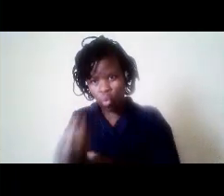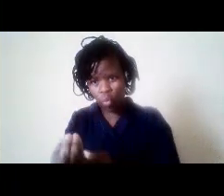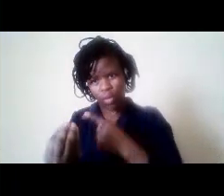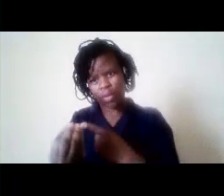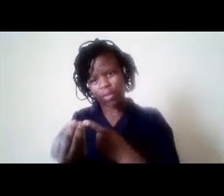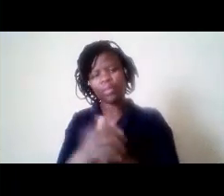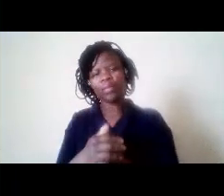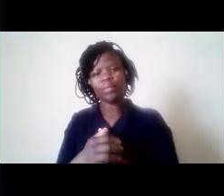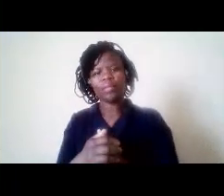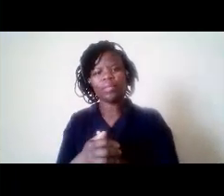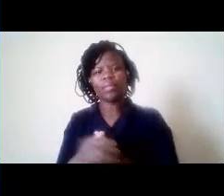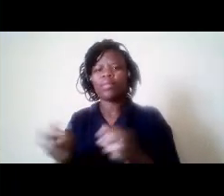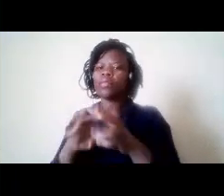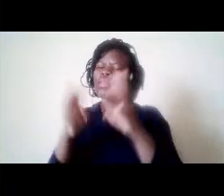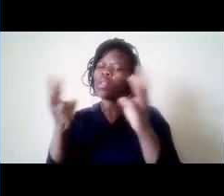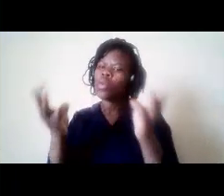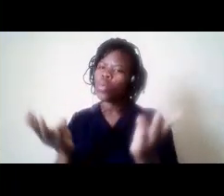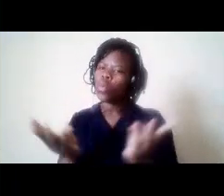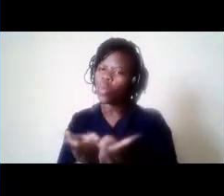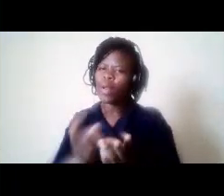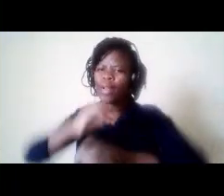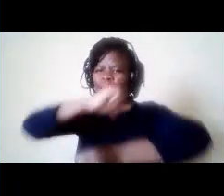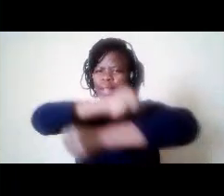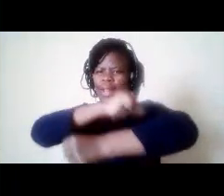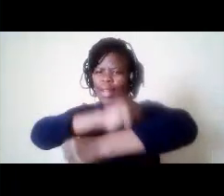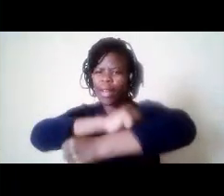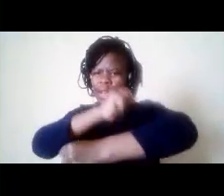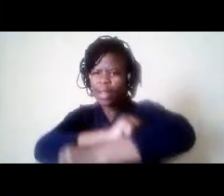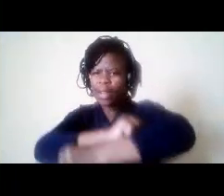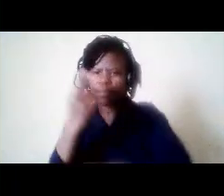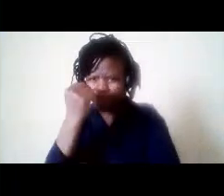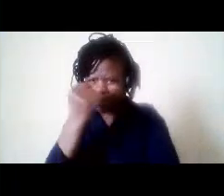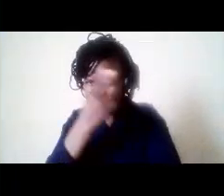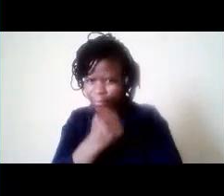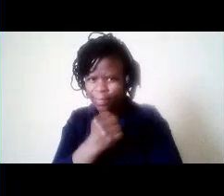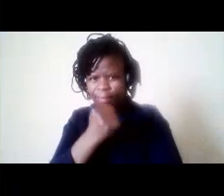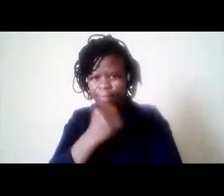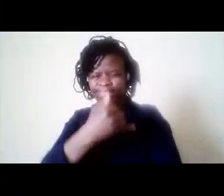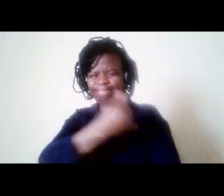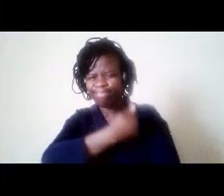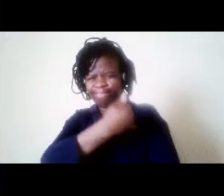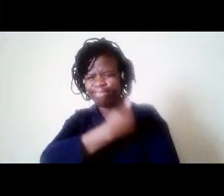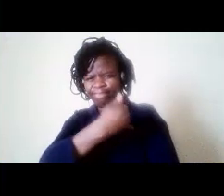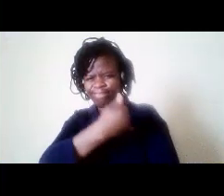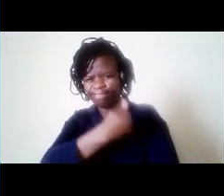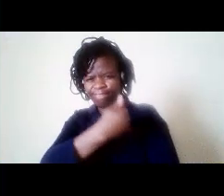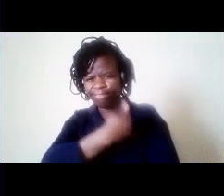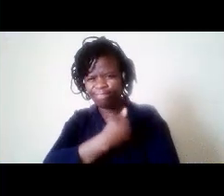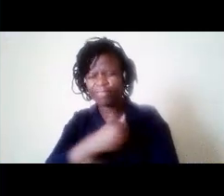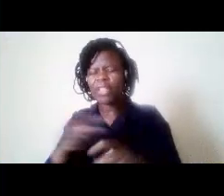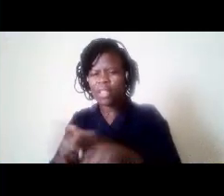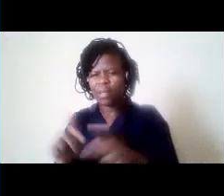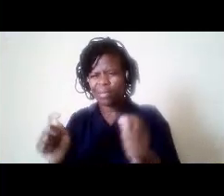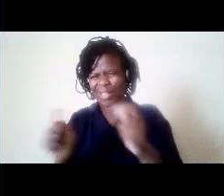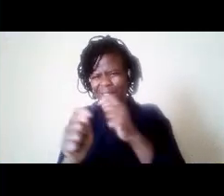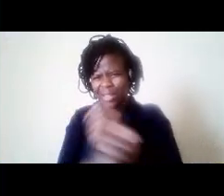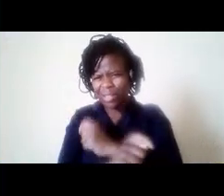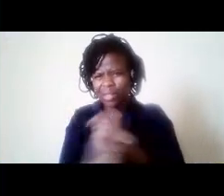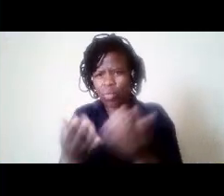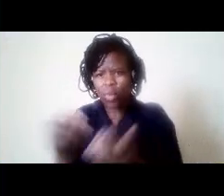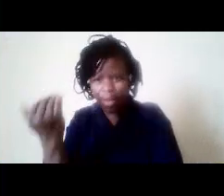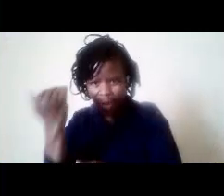of learners with visual impairment, there are often painful and immense transitions that they experience. As an